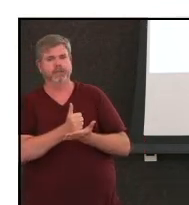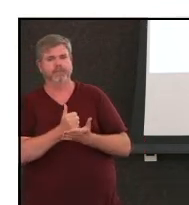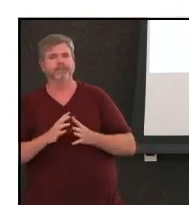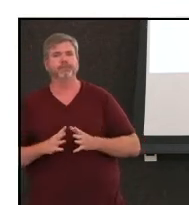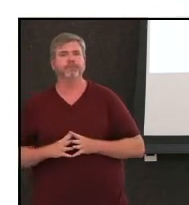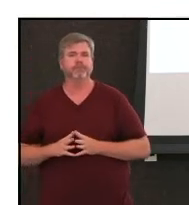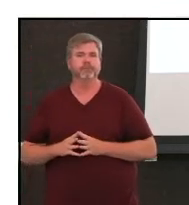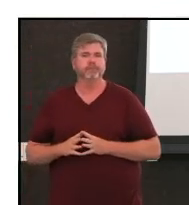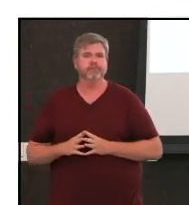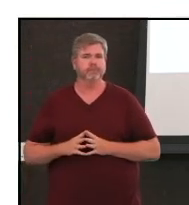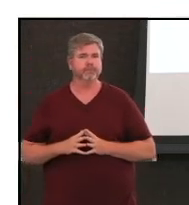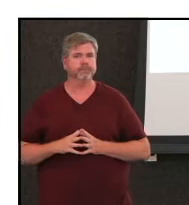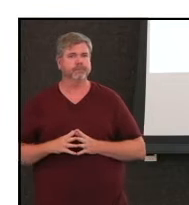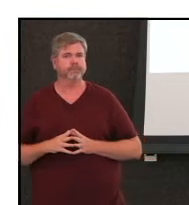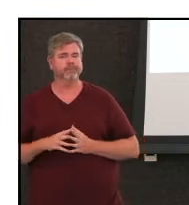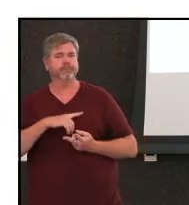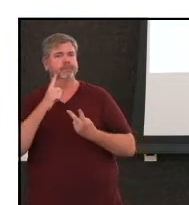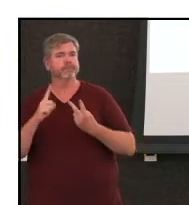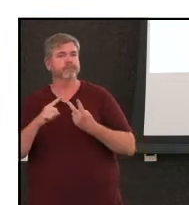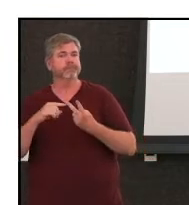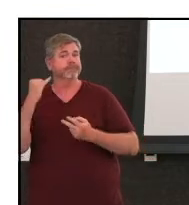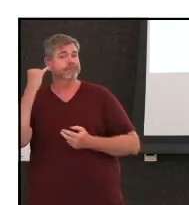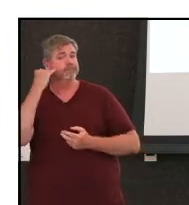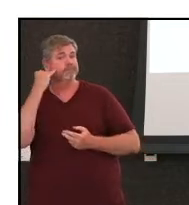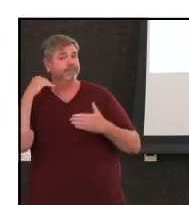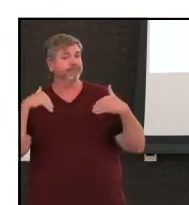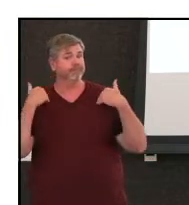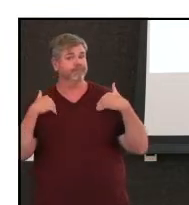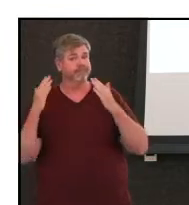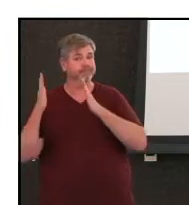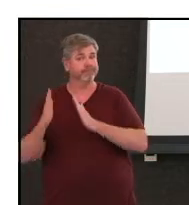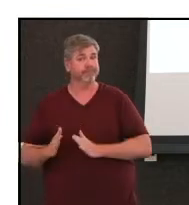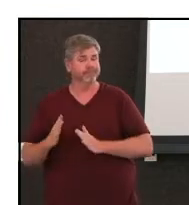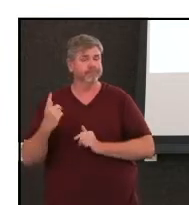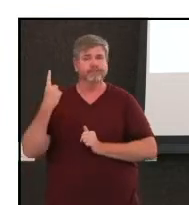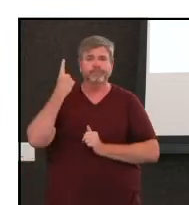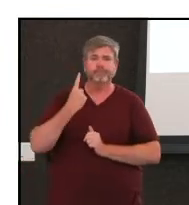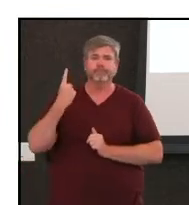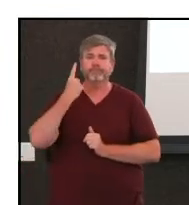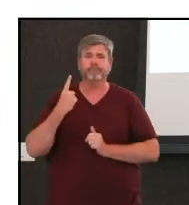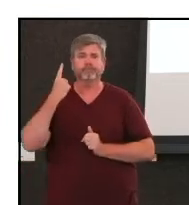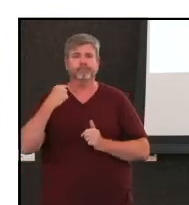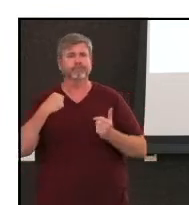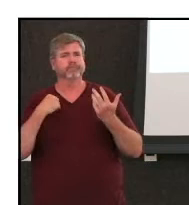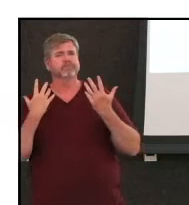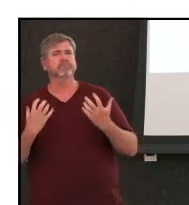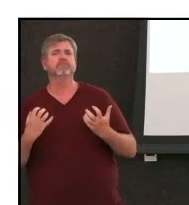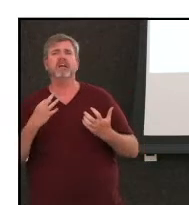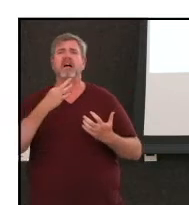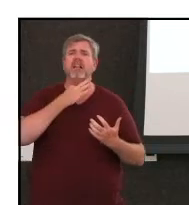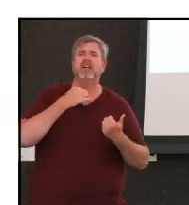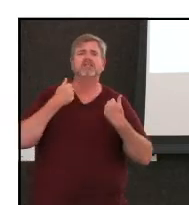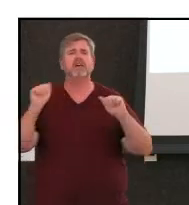From the perspective of a young person who might choose to use substances, I want to talk a little bit about what they can do to make themselves